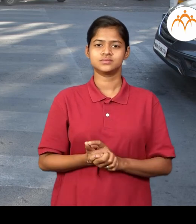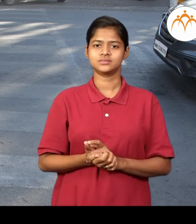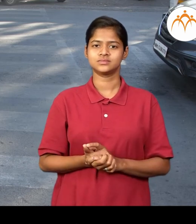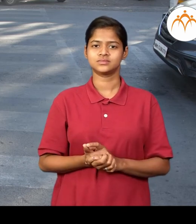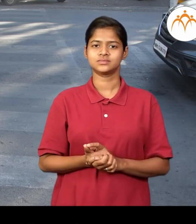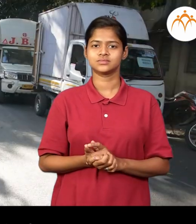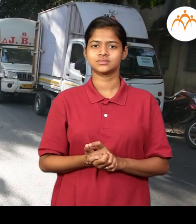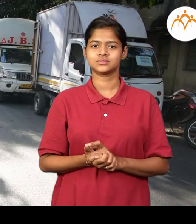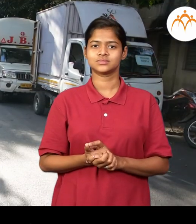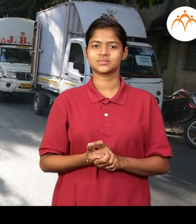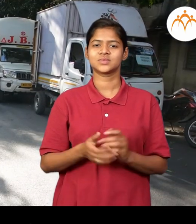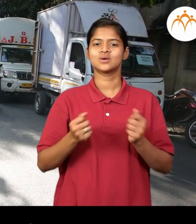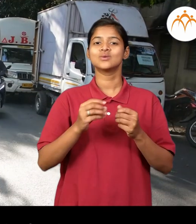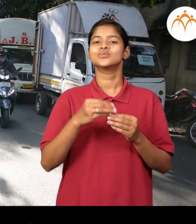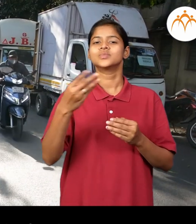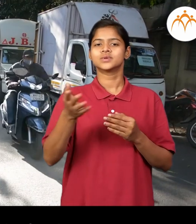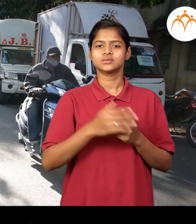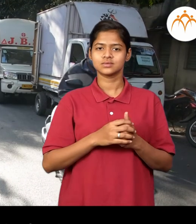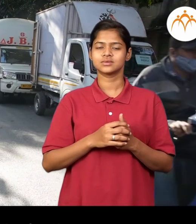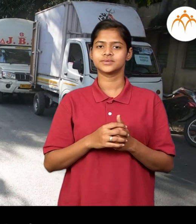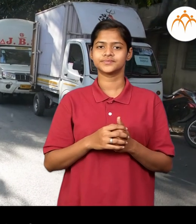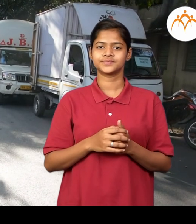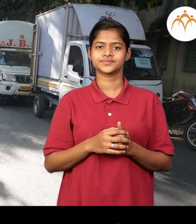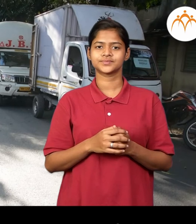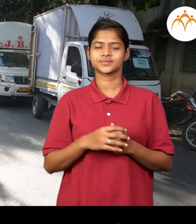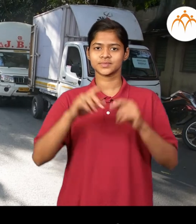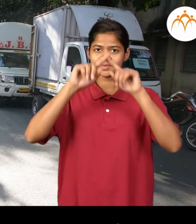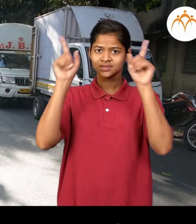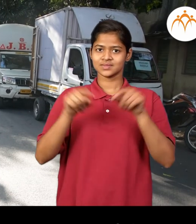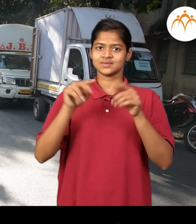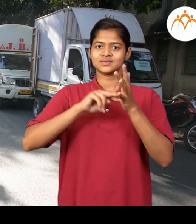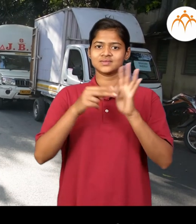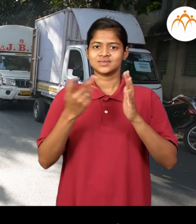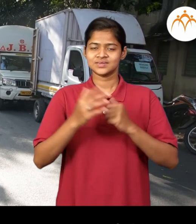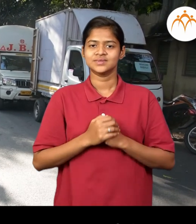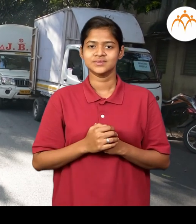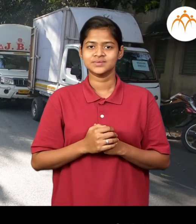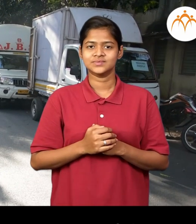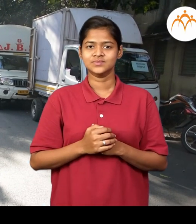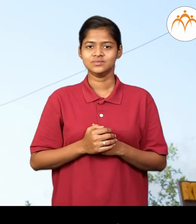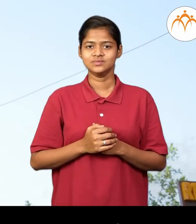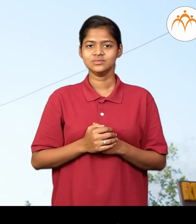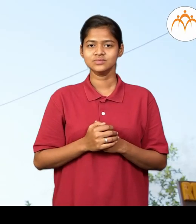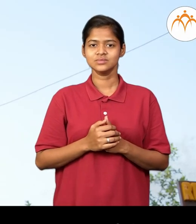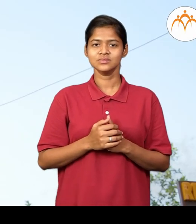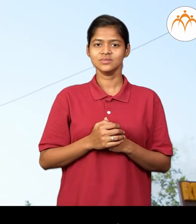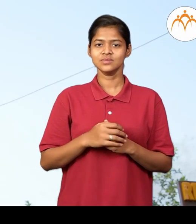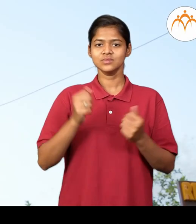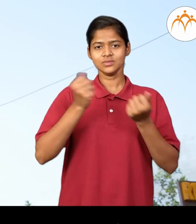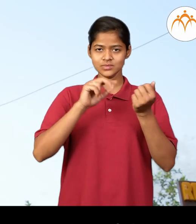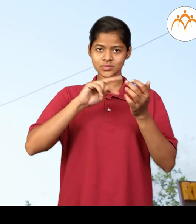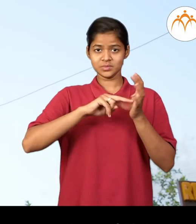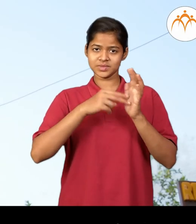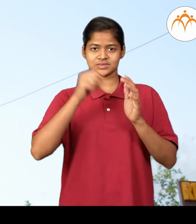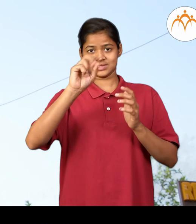zebra crossing. After going a little further, Dada said, tell me what will be the meaning of